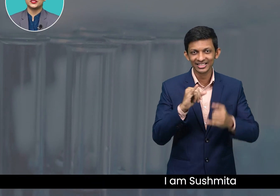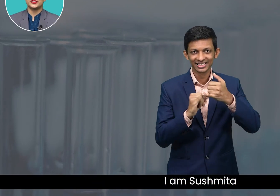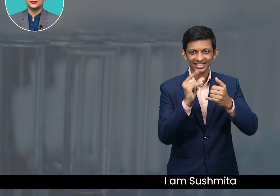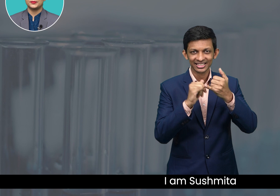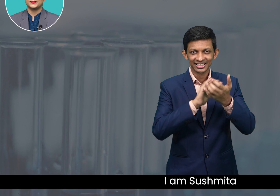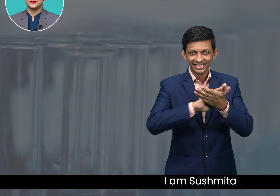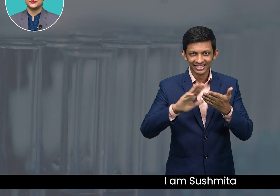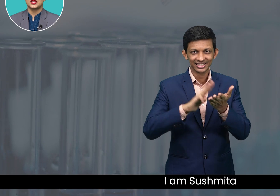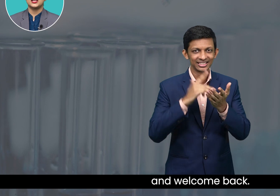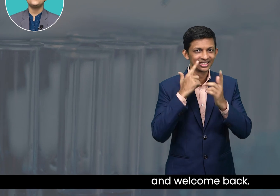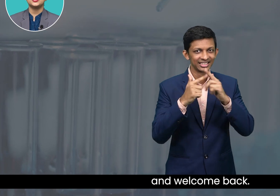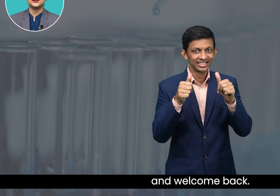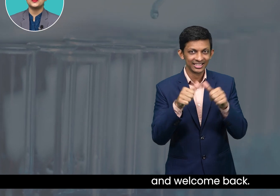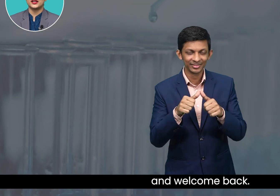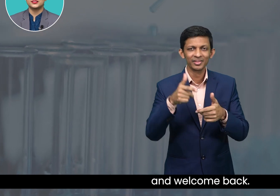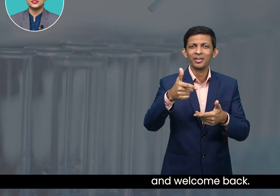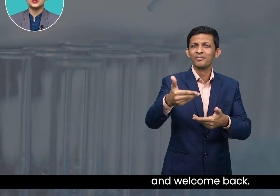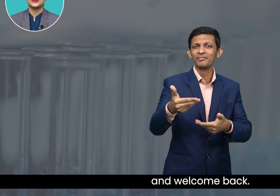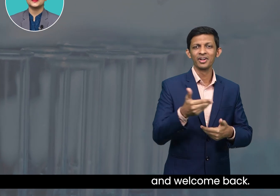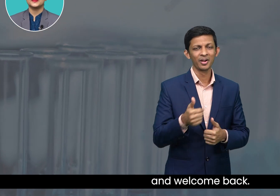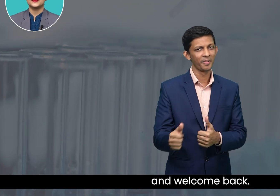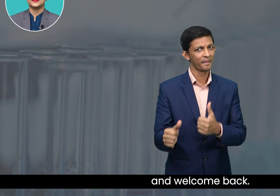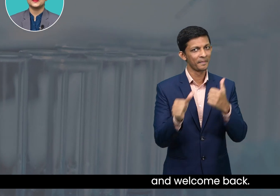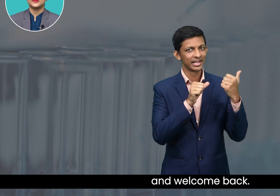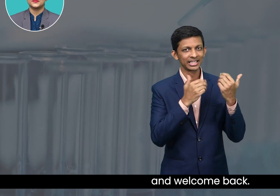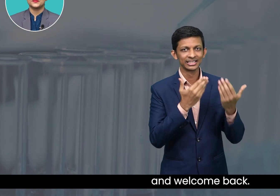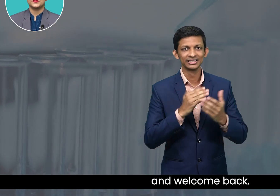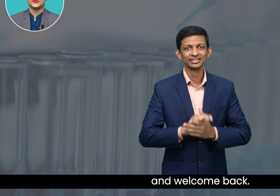I am Shushmita and welcome back.